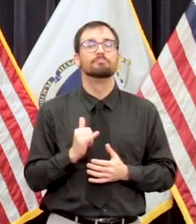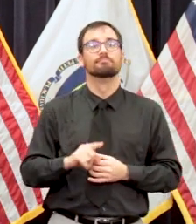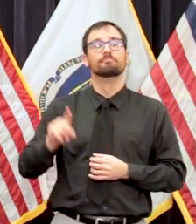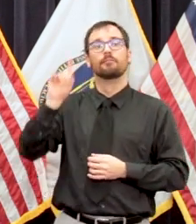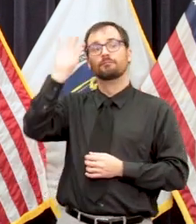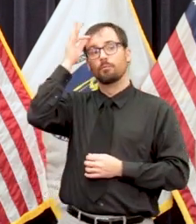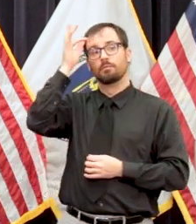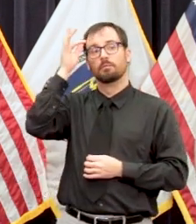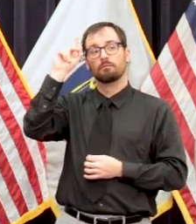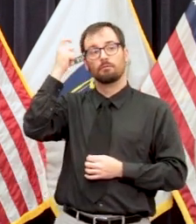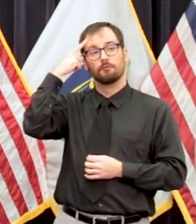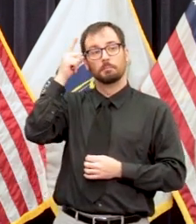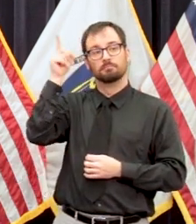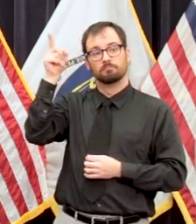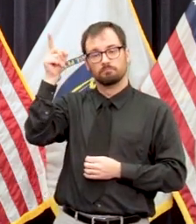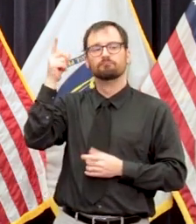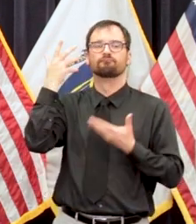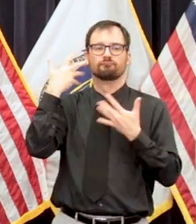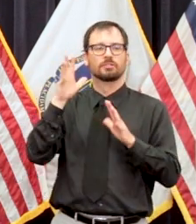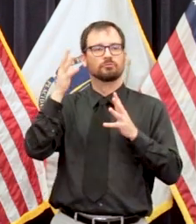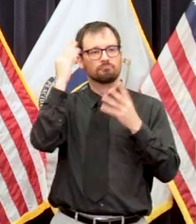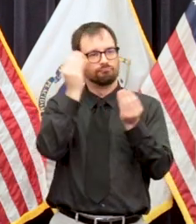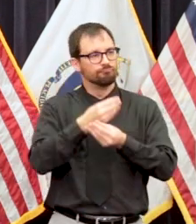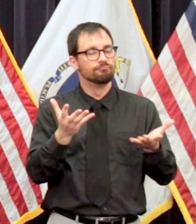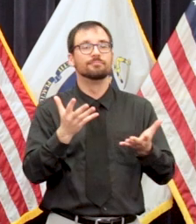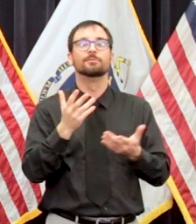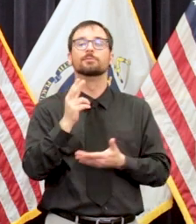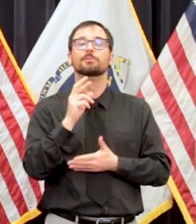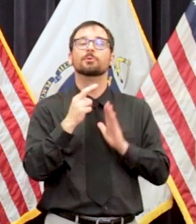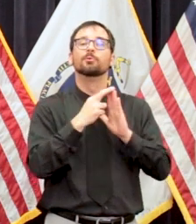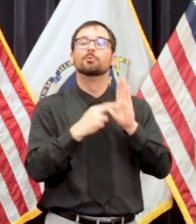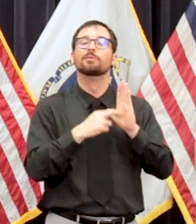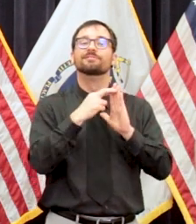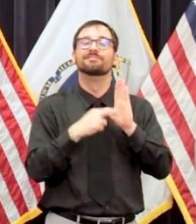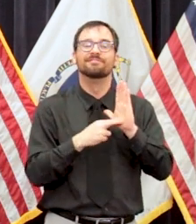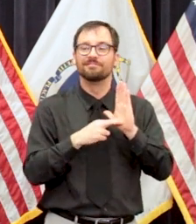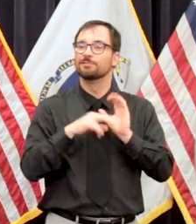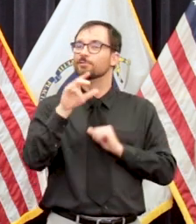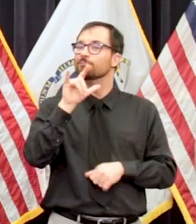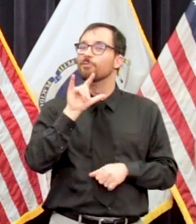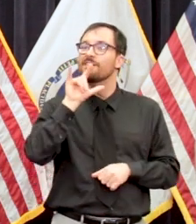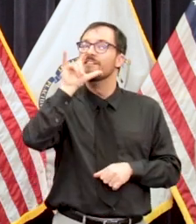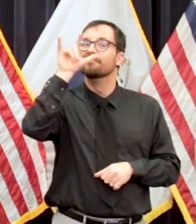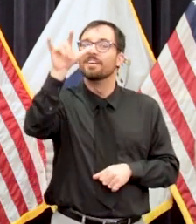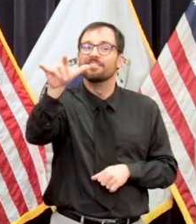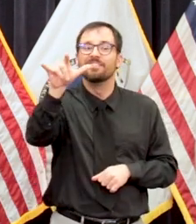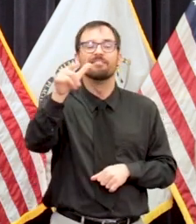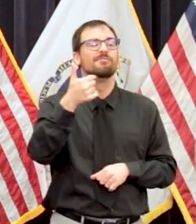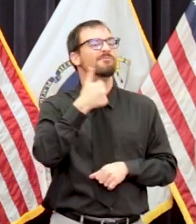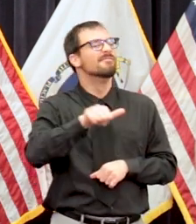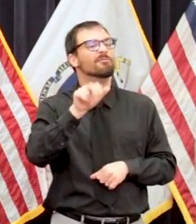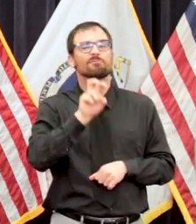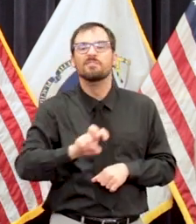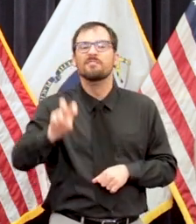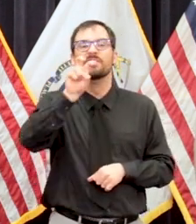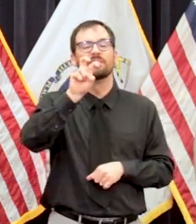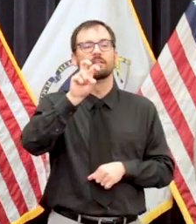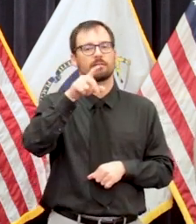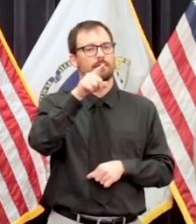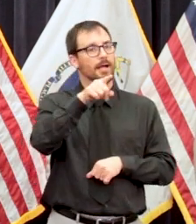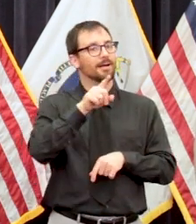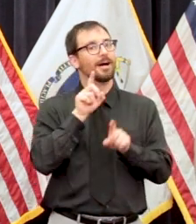encourage the public to remain informed and to follow that guidance. We will continue to enforce recommendations at the state level as